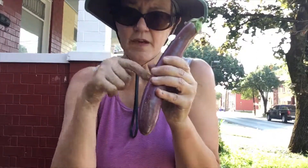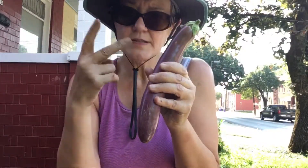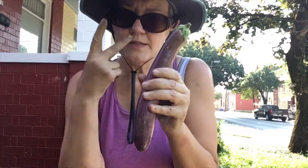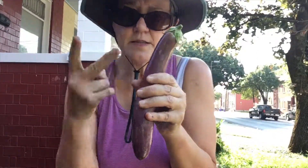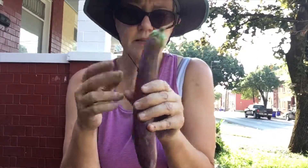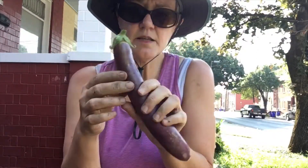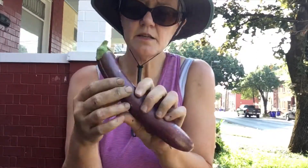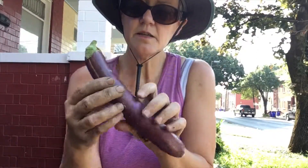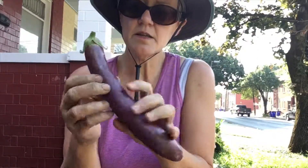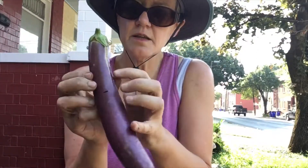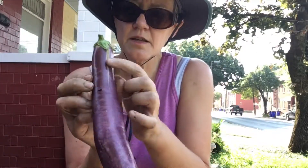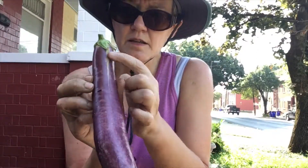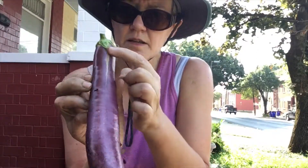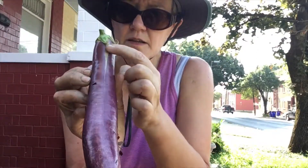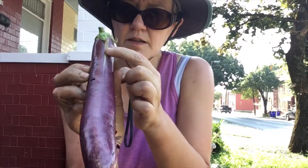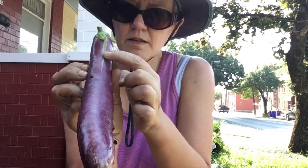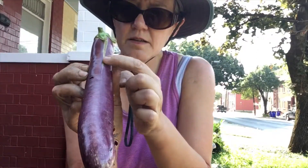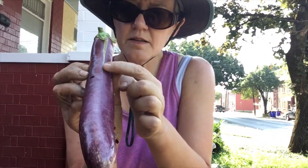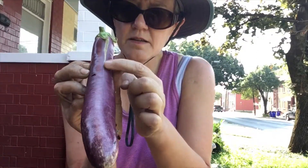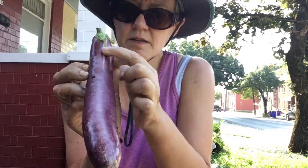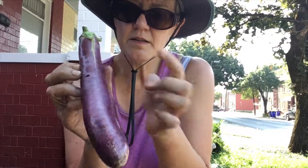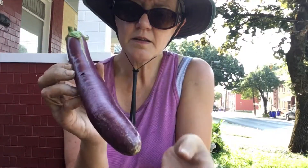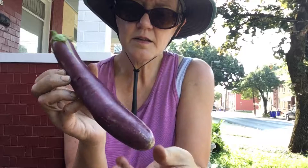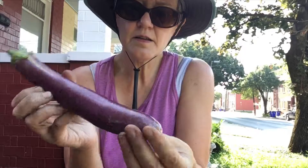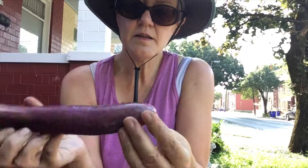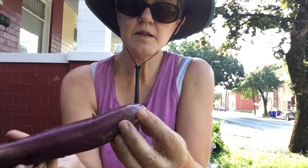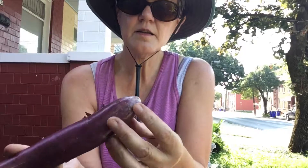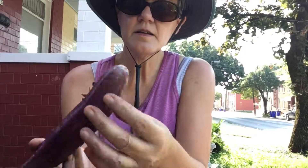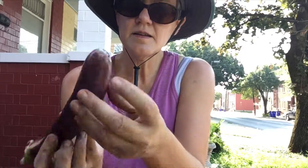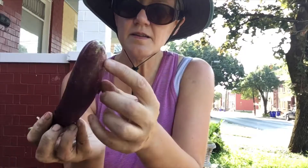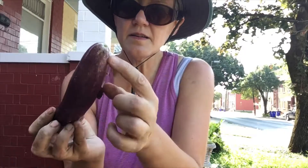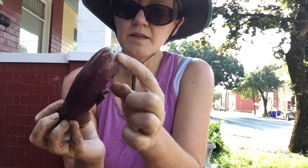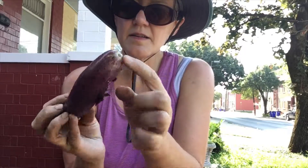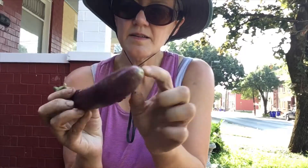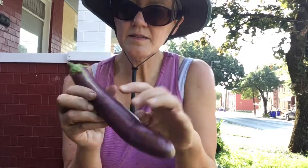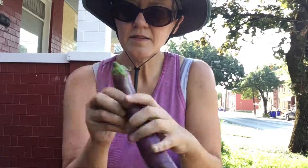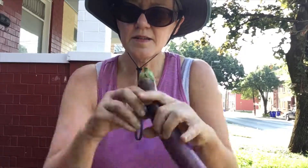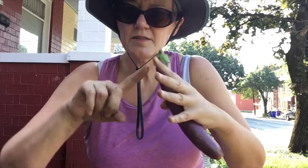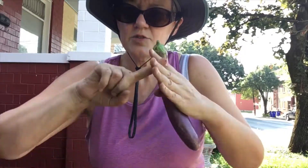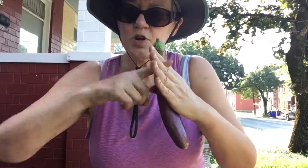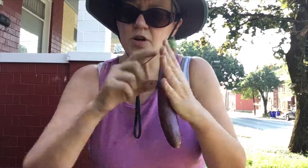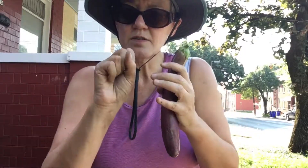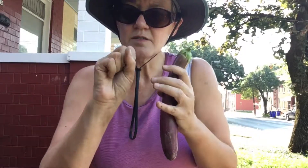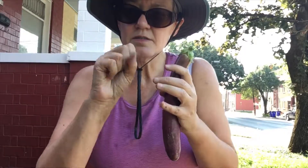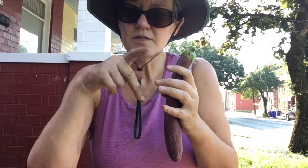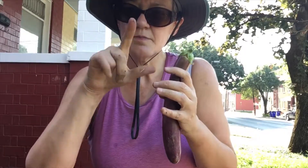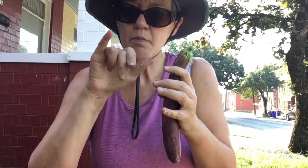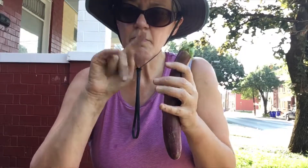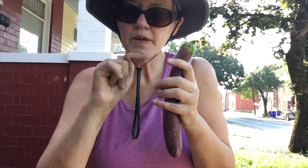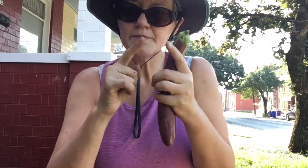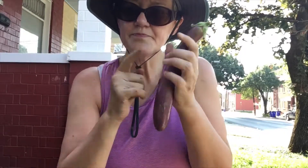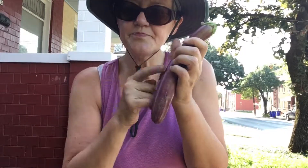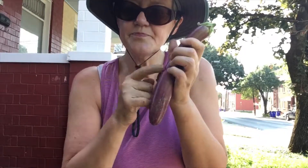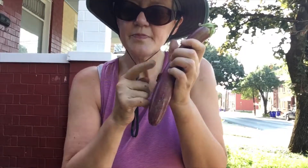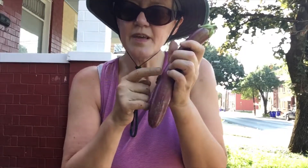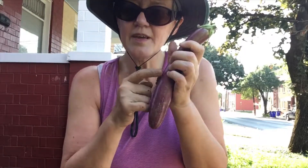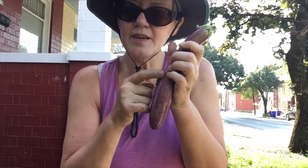you don't want it any bigger than this. See how it's starting to split at both ends? This is